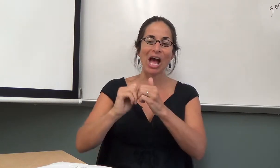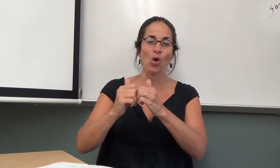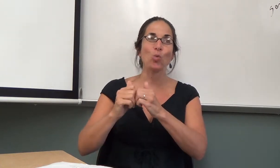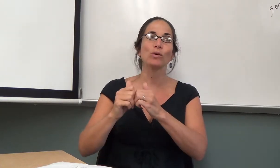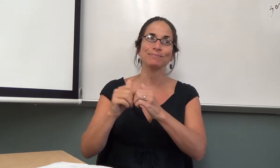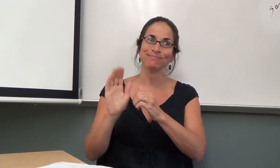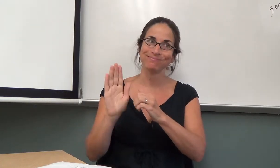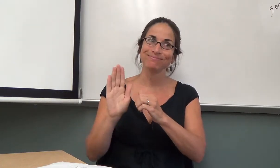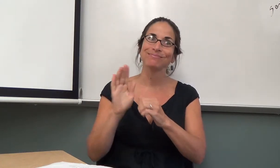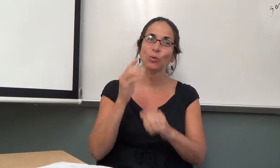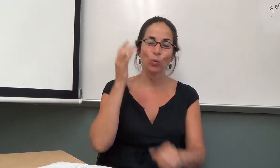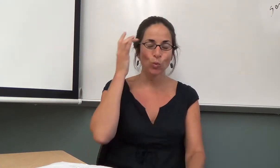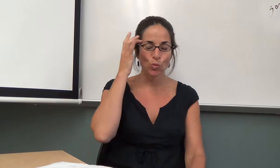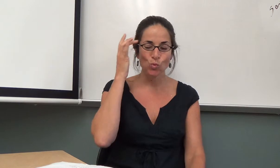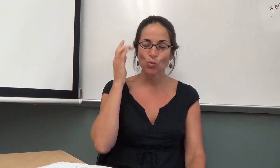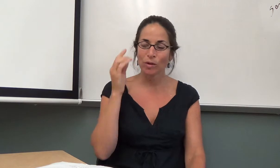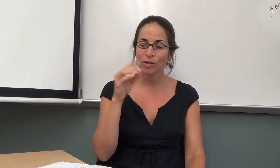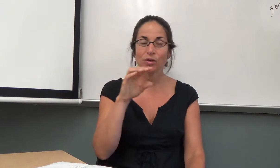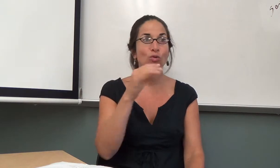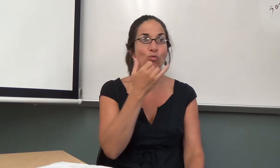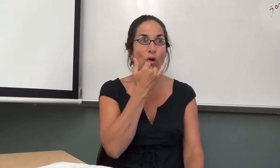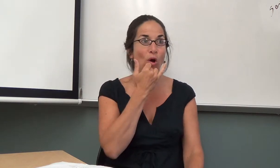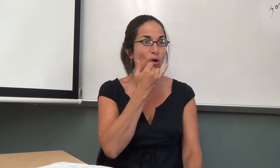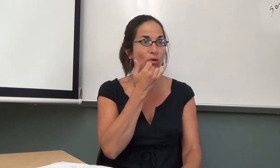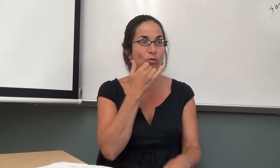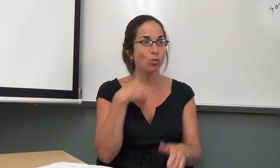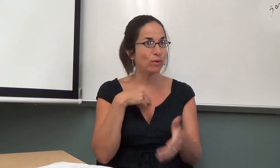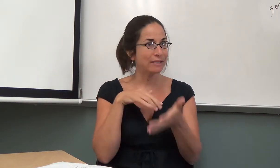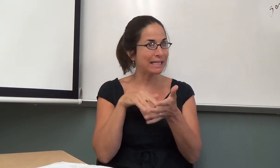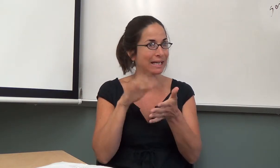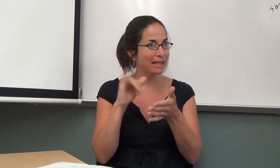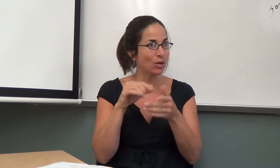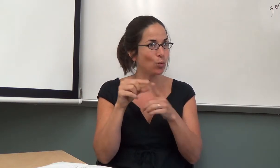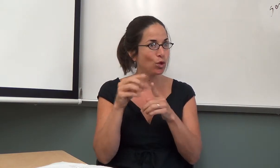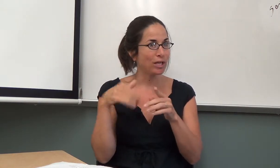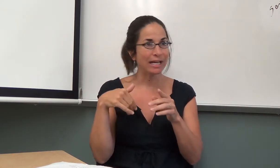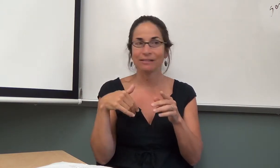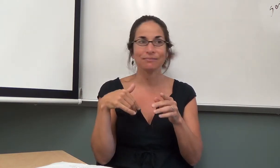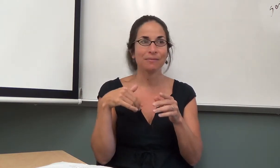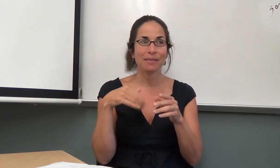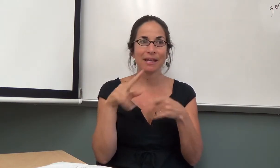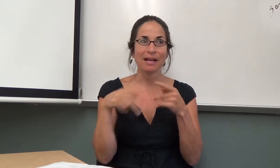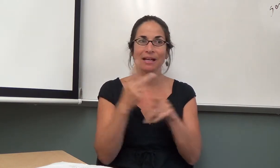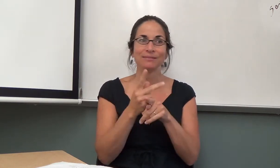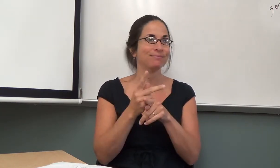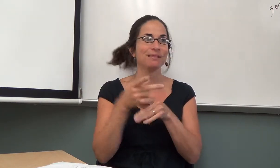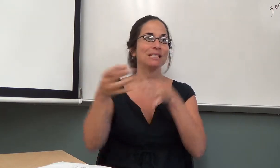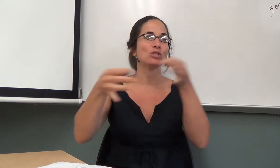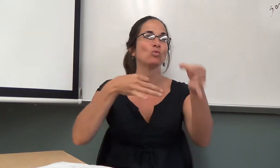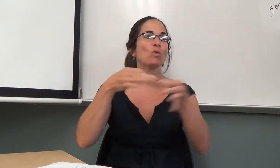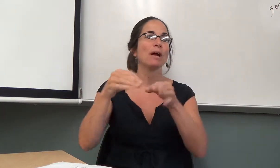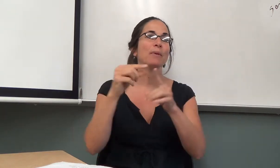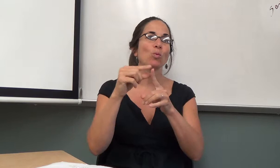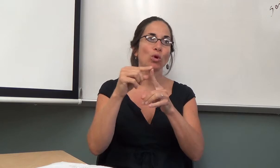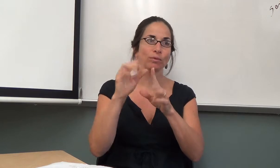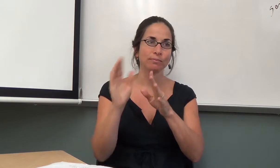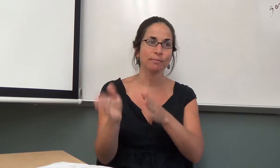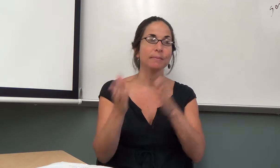So, is wrong a word that we've studied? No. No, not yet, because it's descriptive. And then what about area? It's a